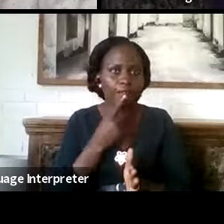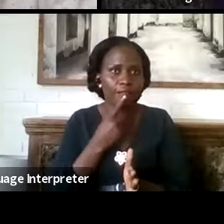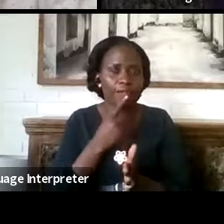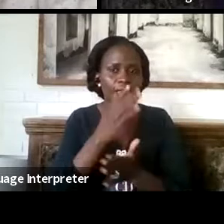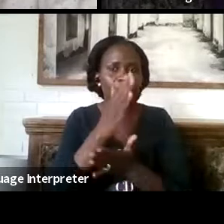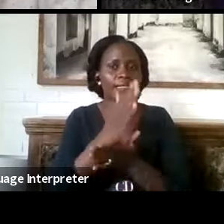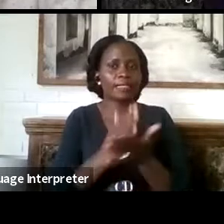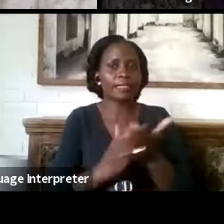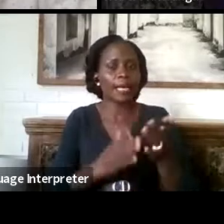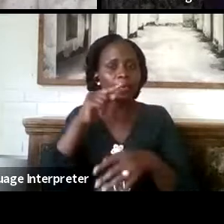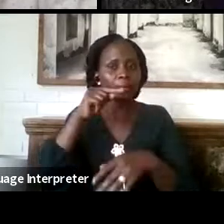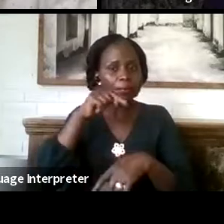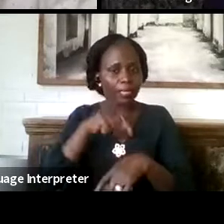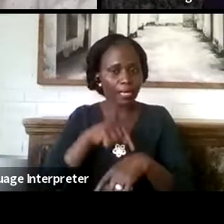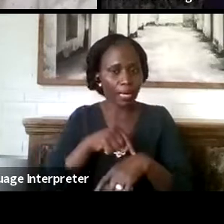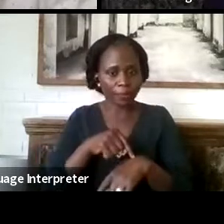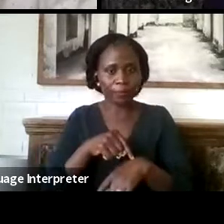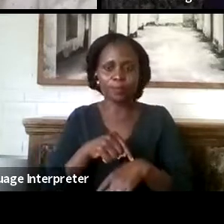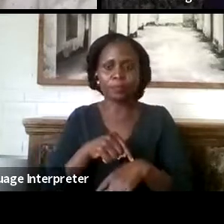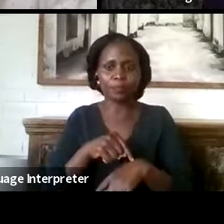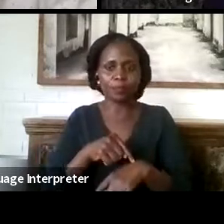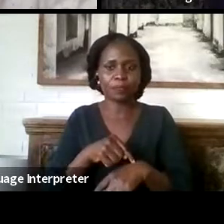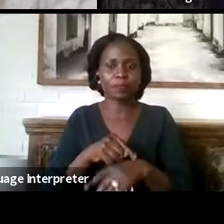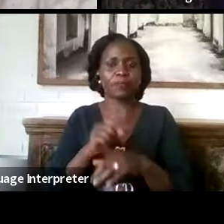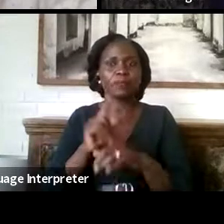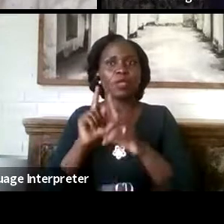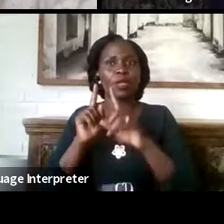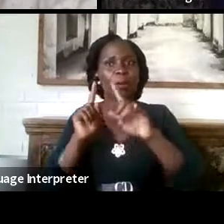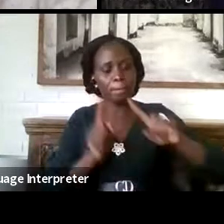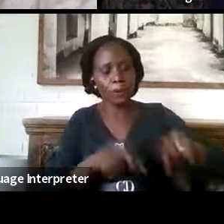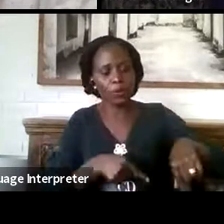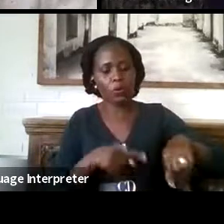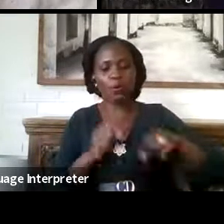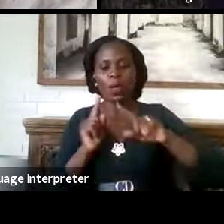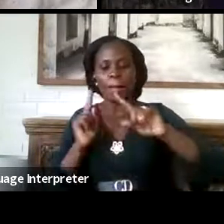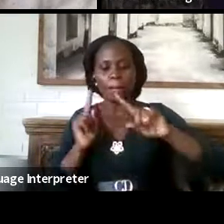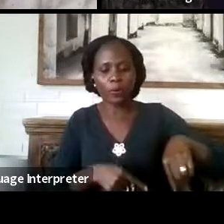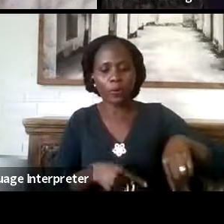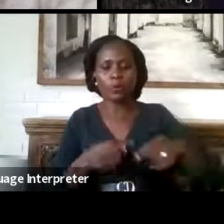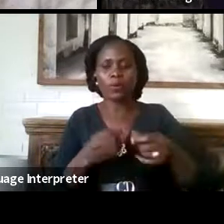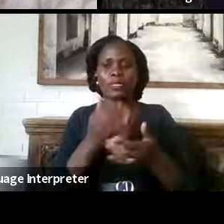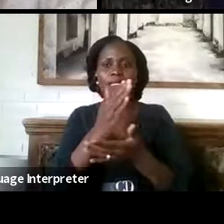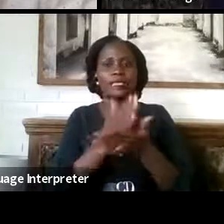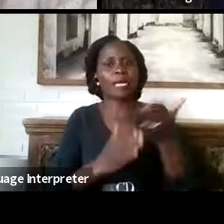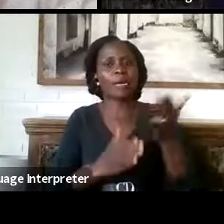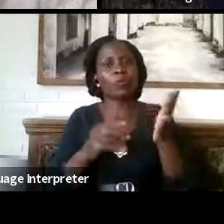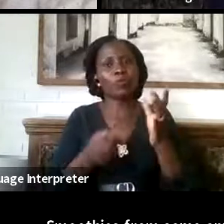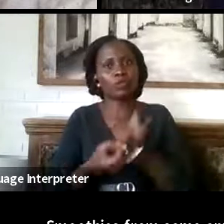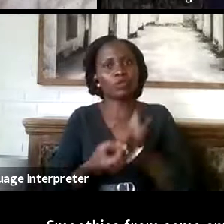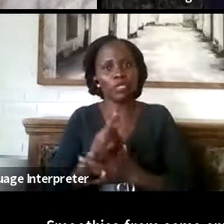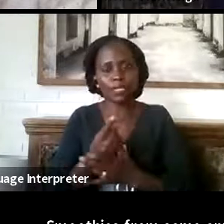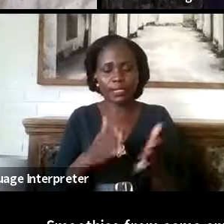are excluded from some opportunities that internet offers. So I think that government